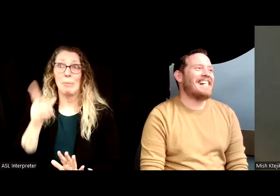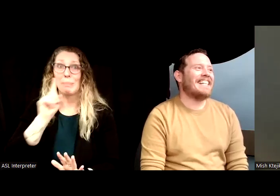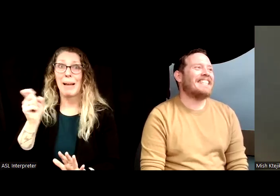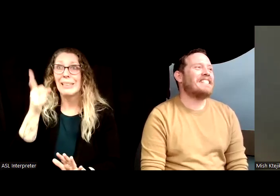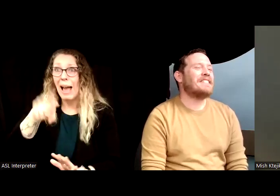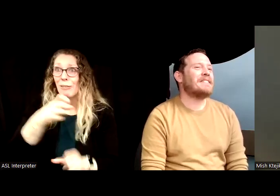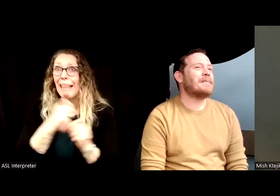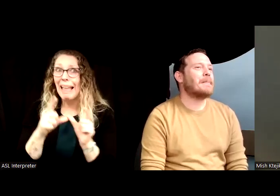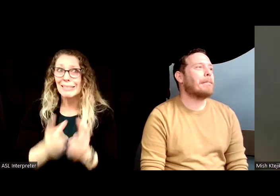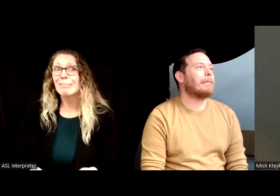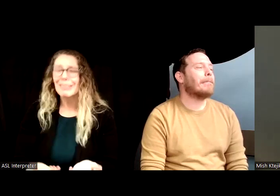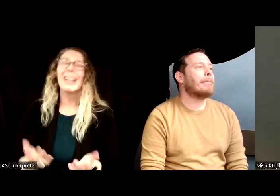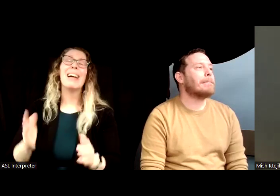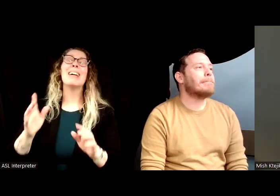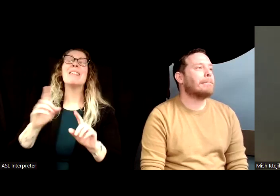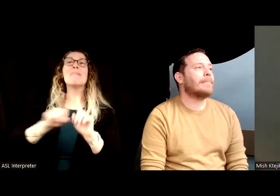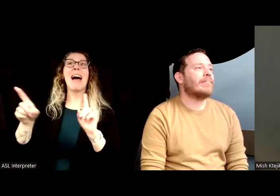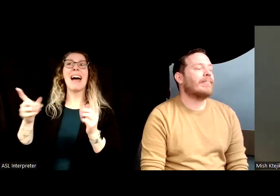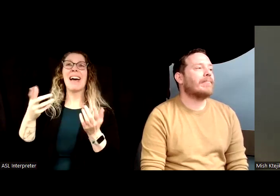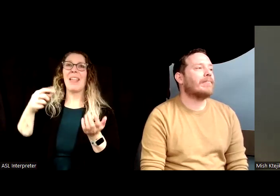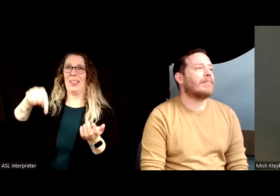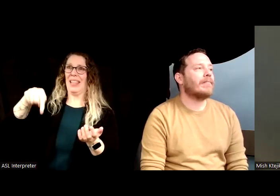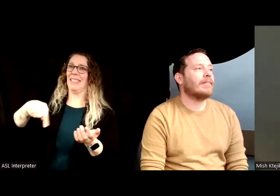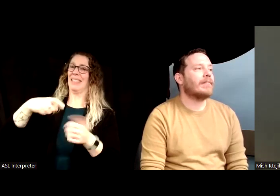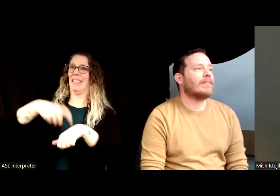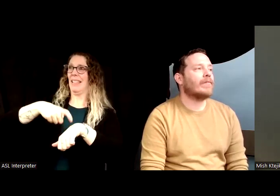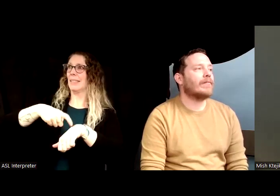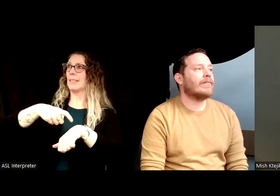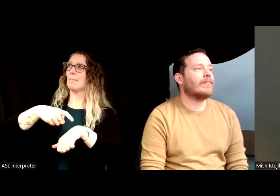license. But yeah, so this is the opportunity to